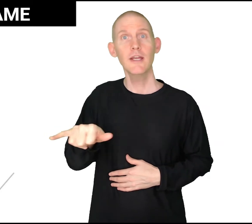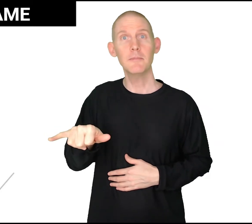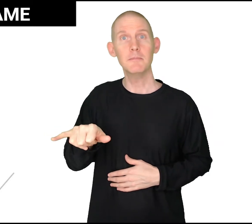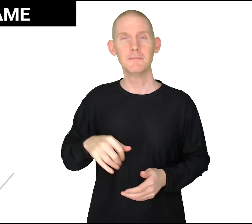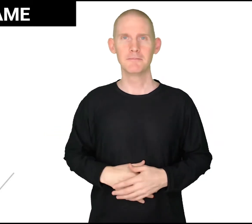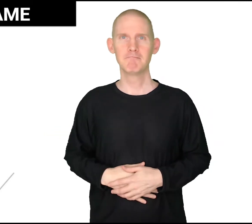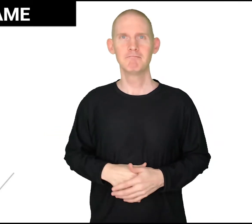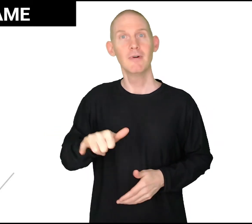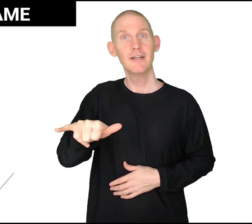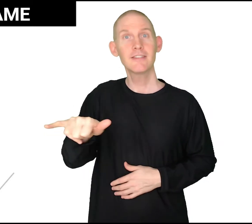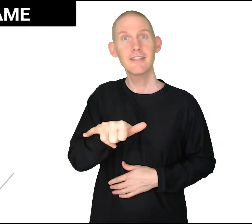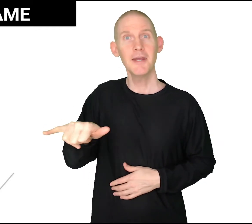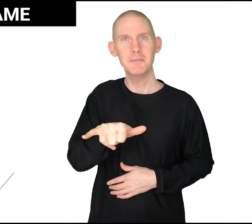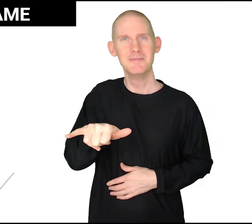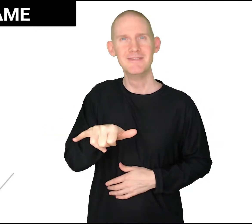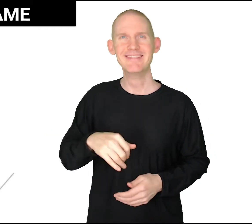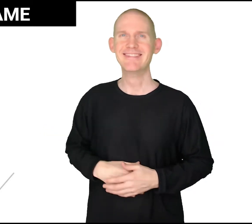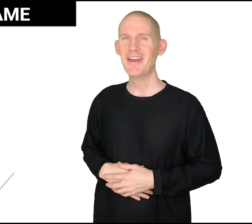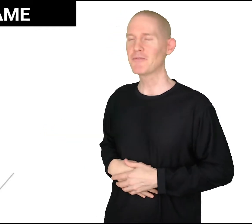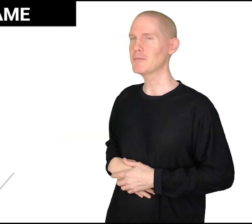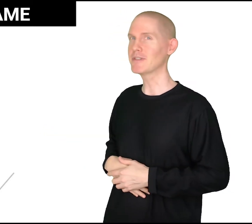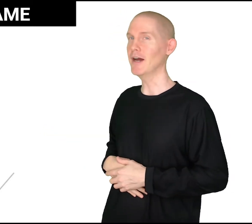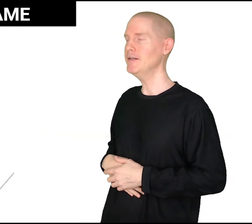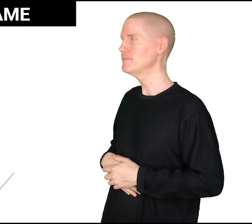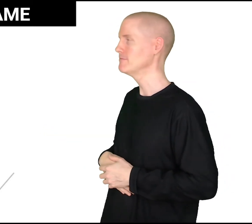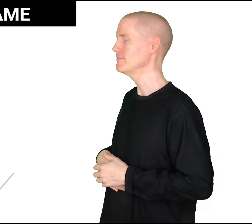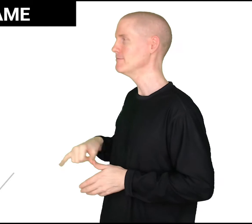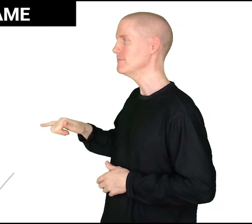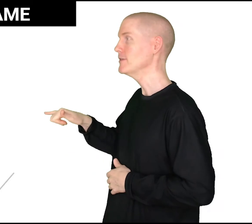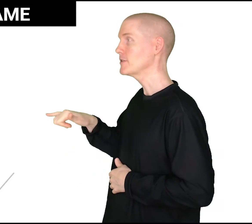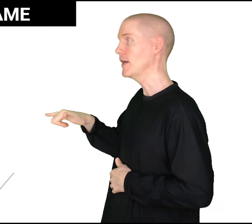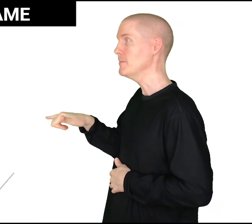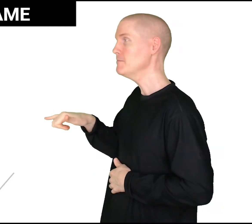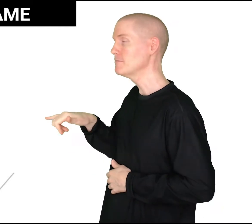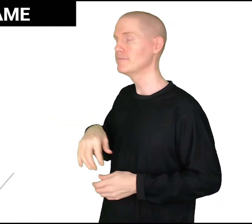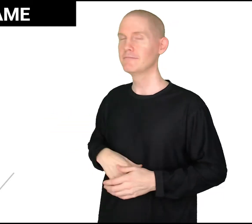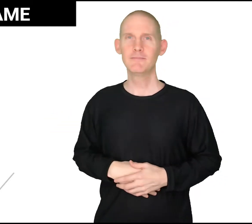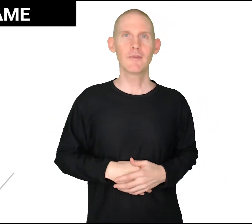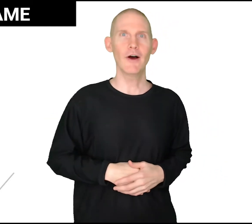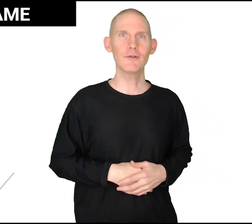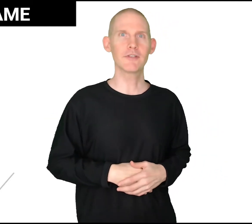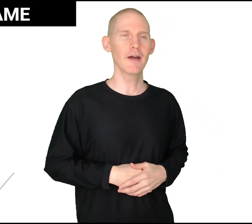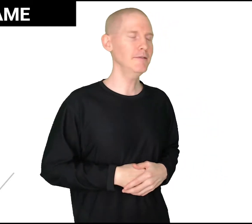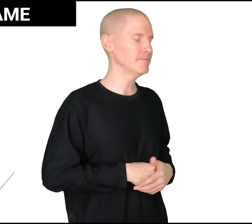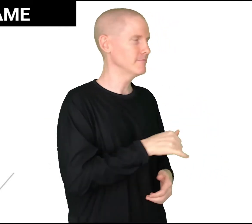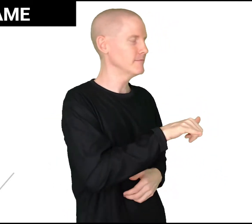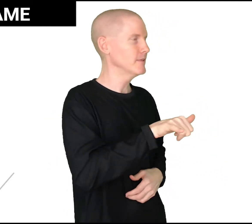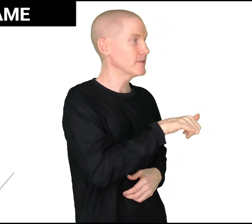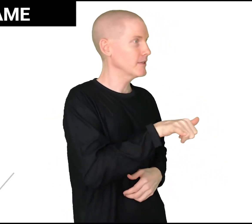Same. Same. From the side. Same. Other side.